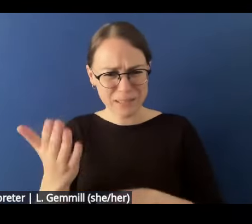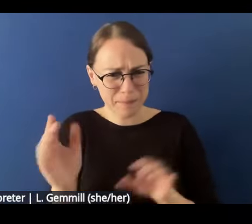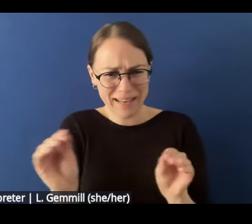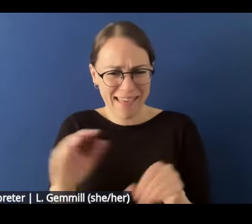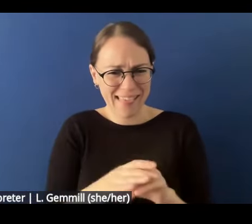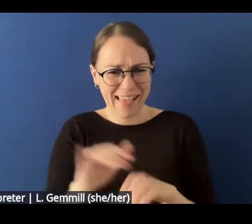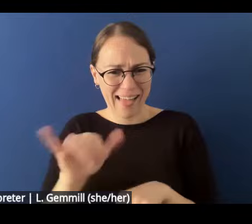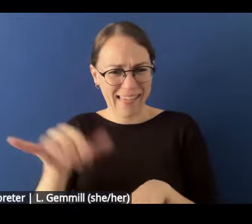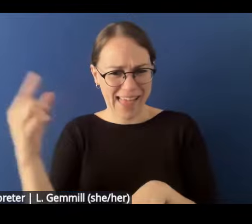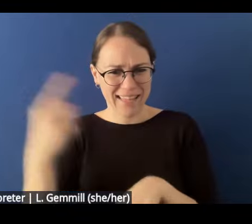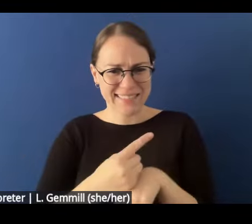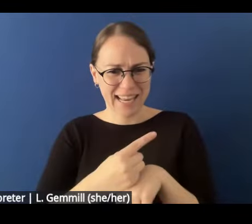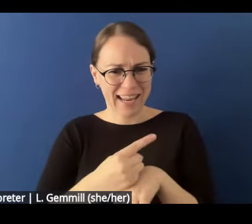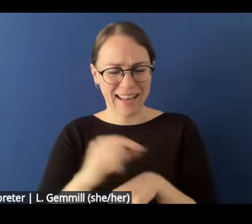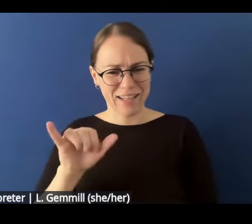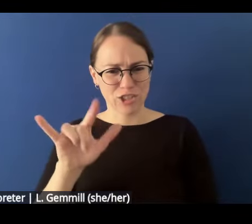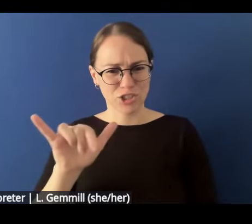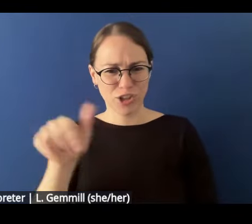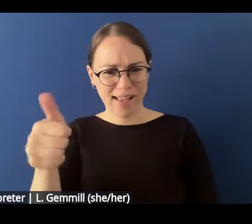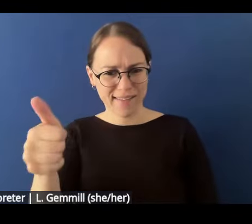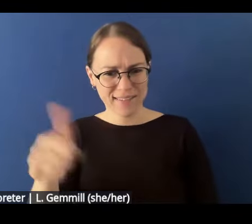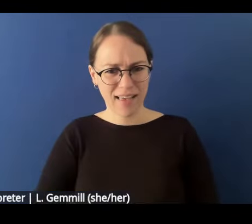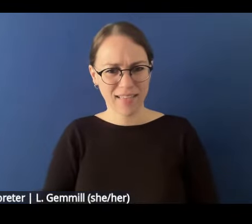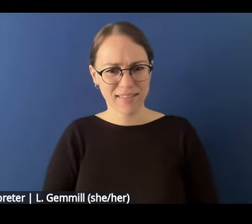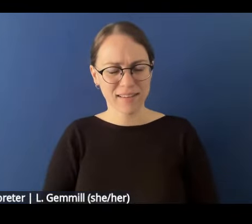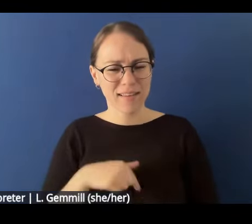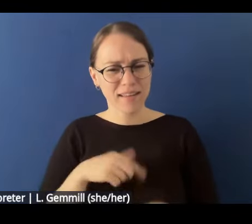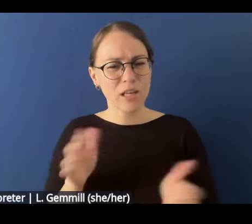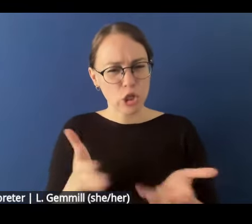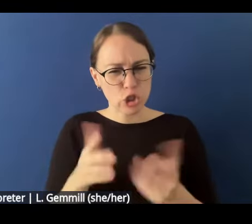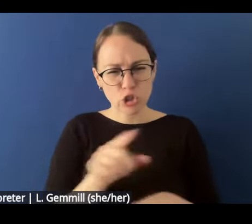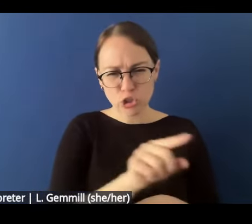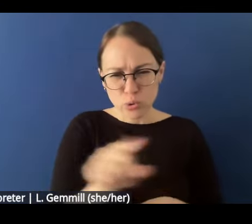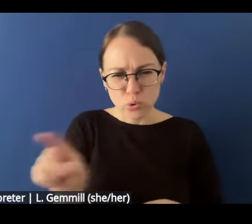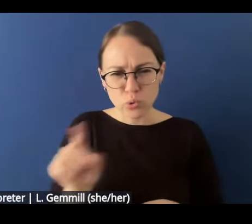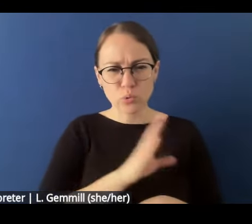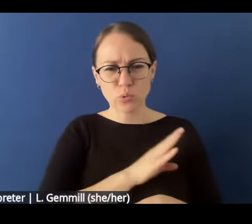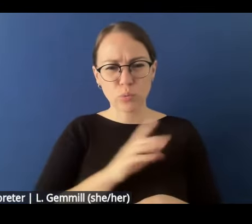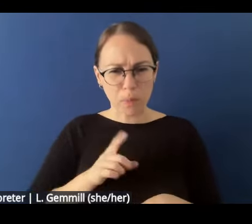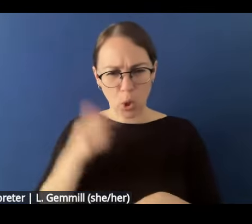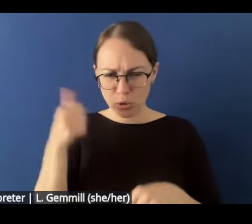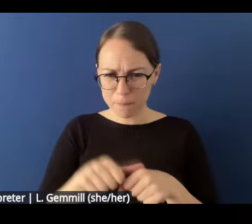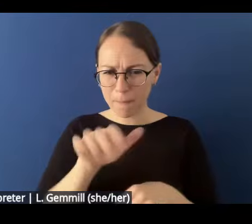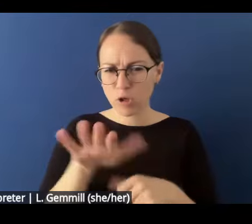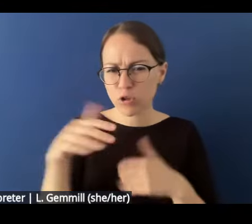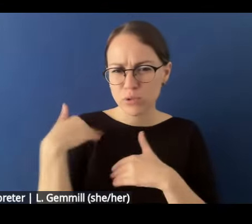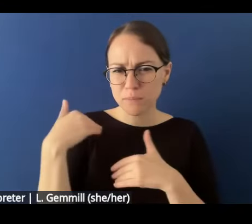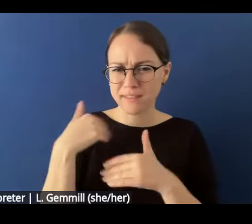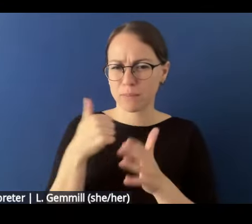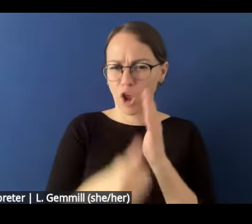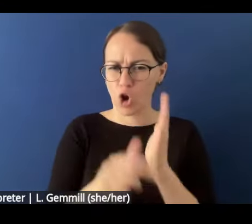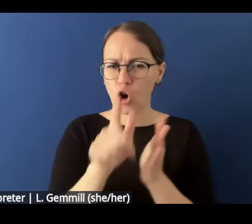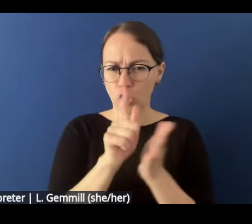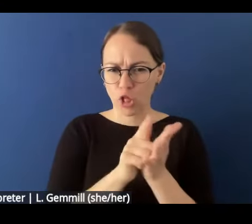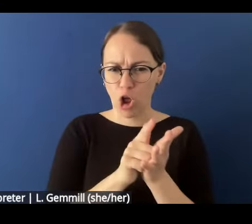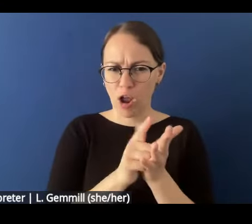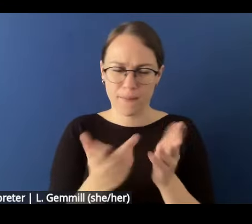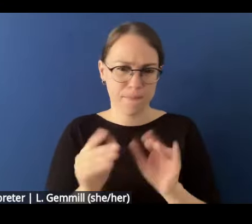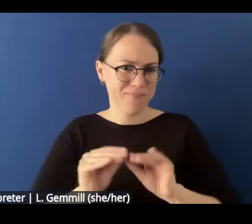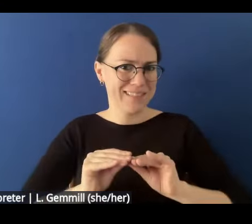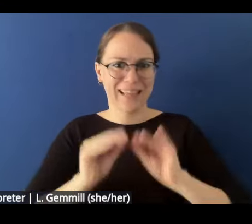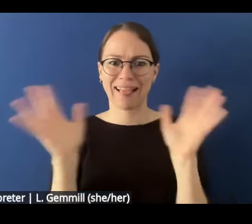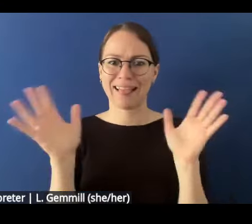I'm encouraging the board to consider its duties under the statute. You can see the plain language in the